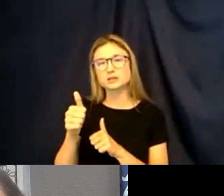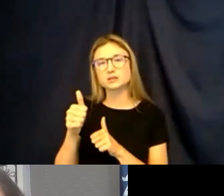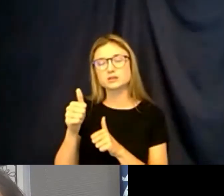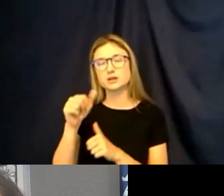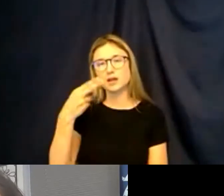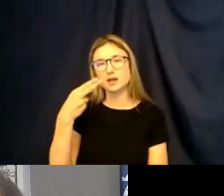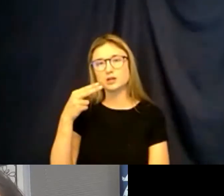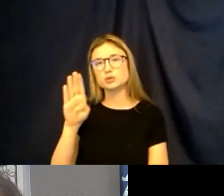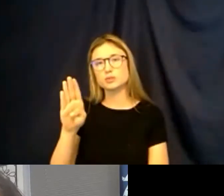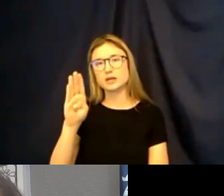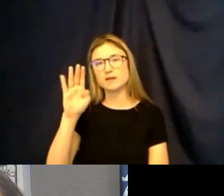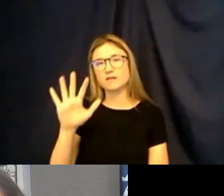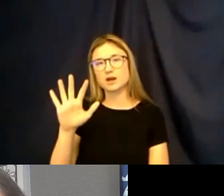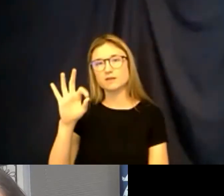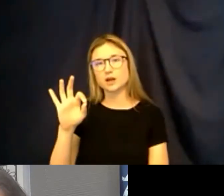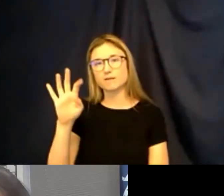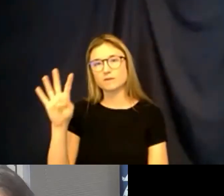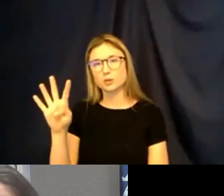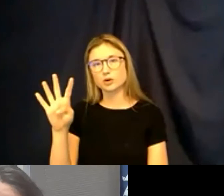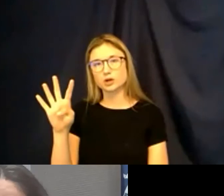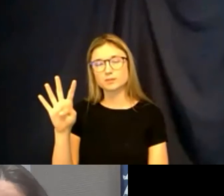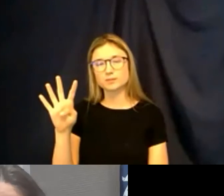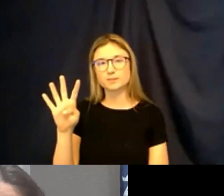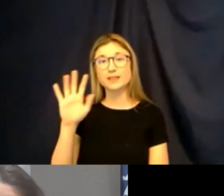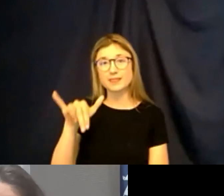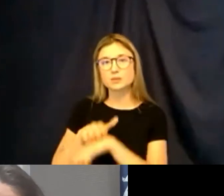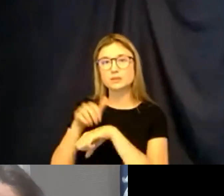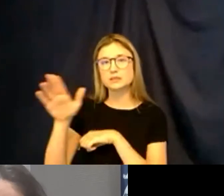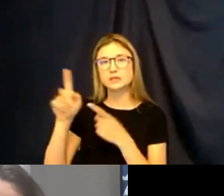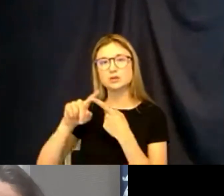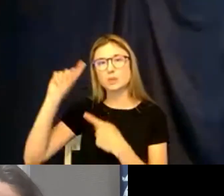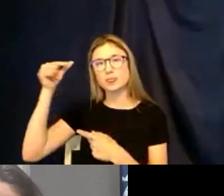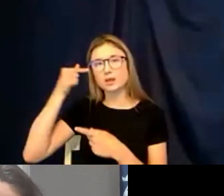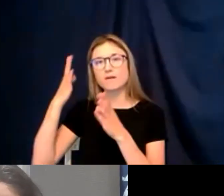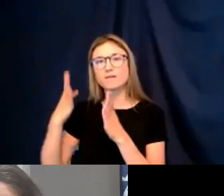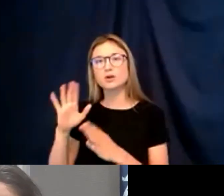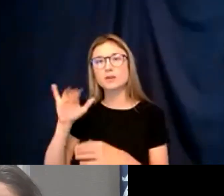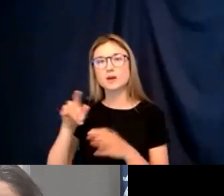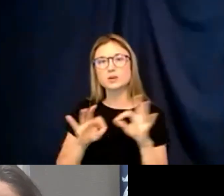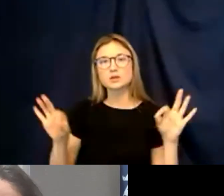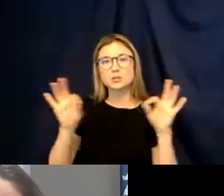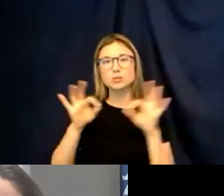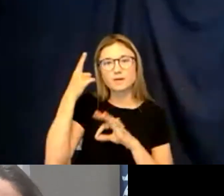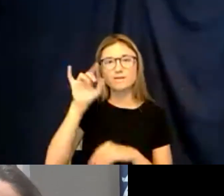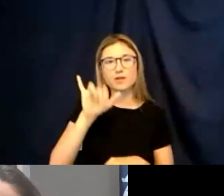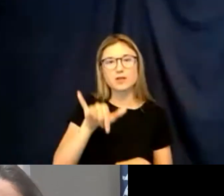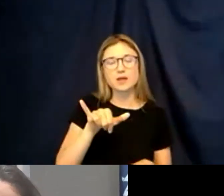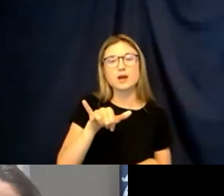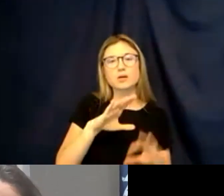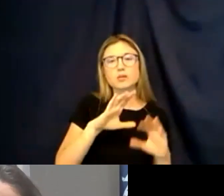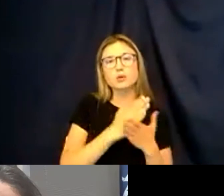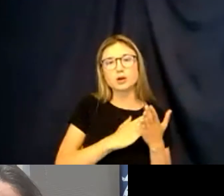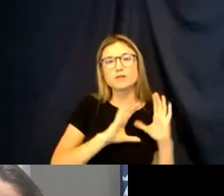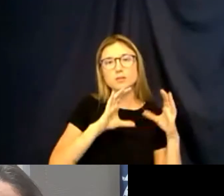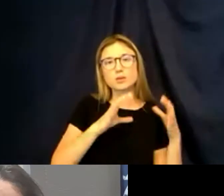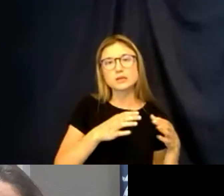594. And that was sent to the governor. So that was important for that population. And